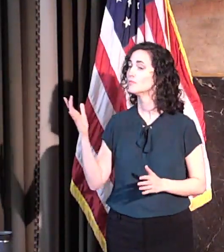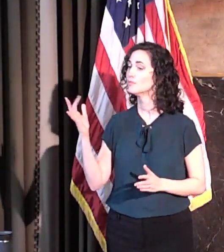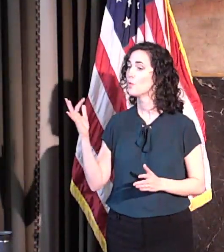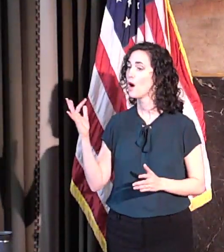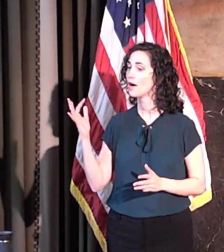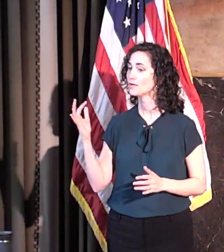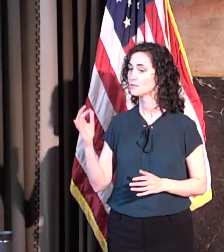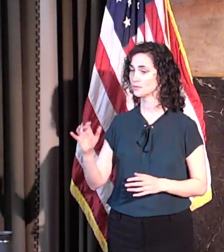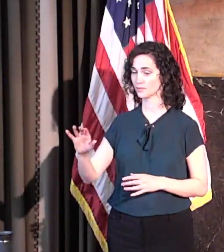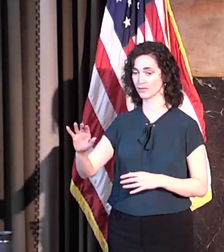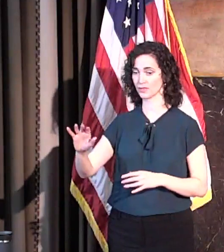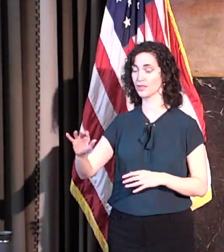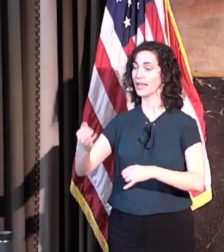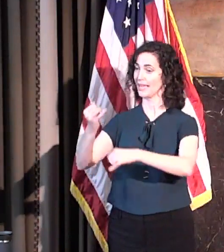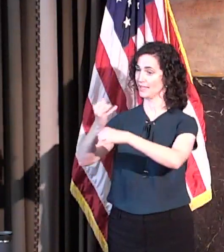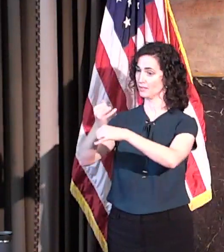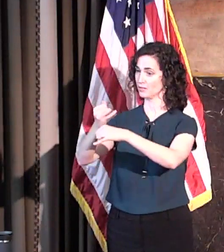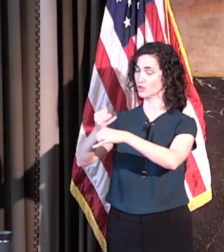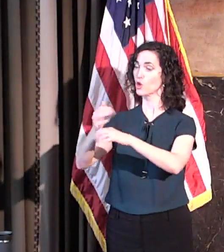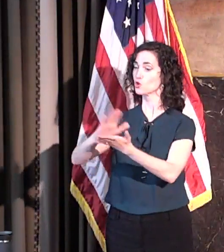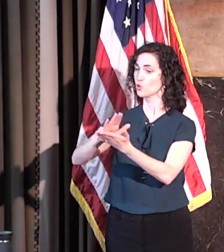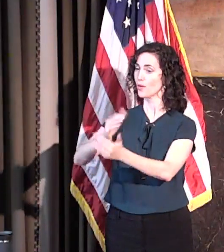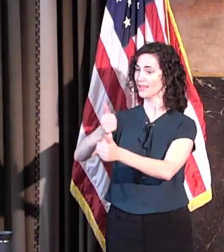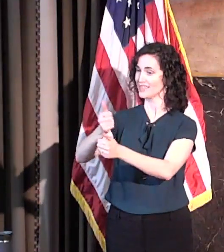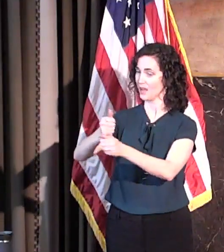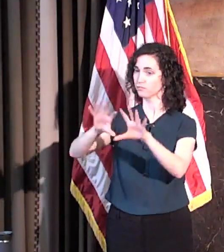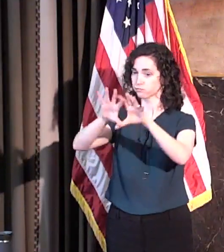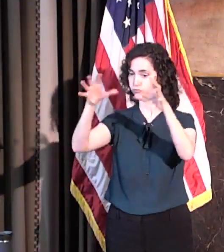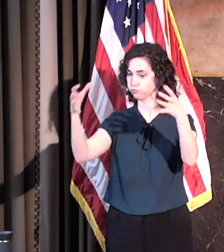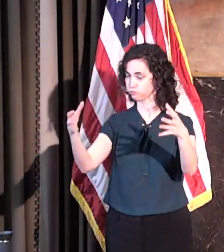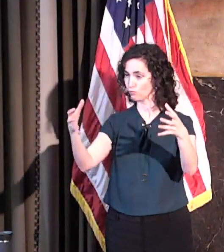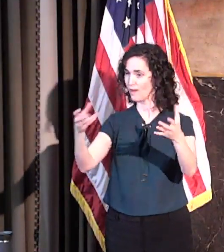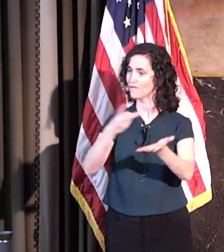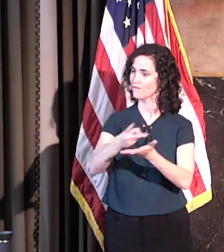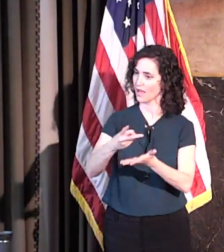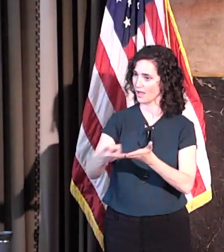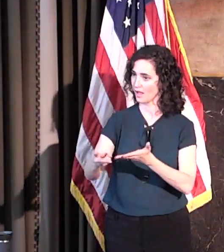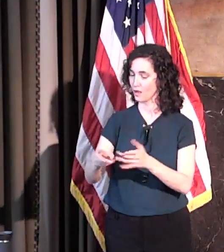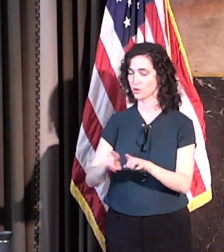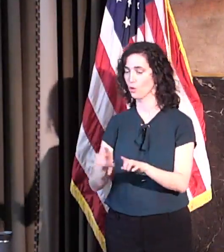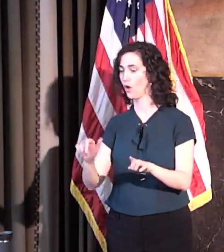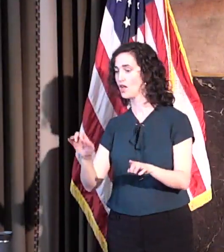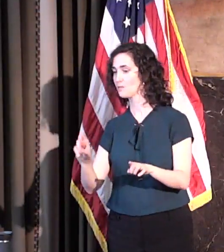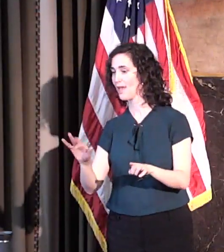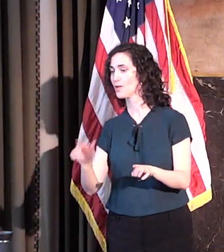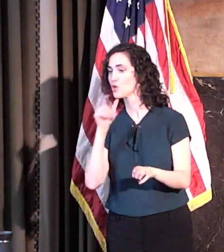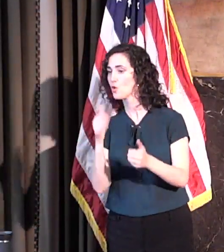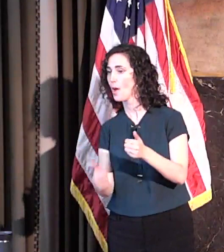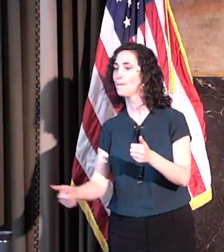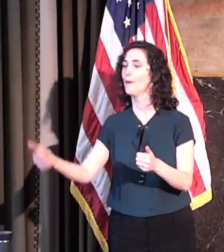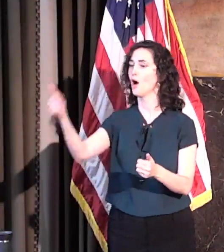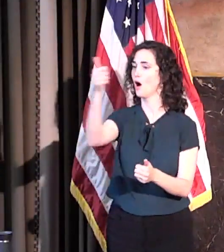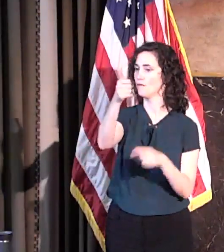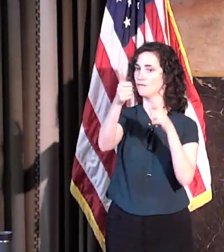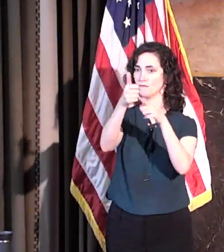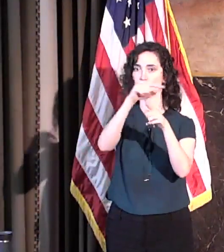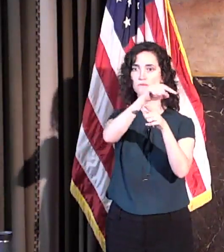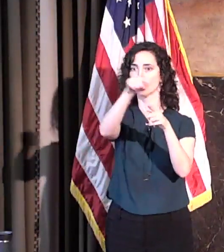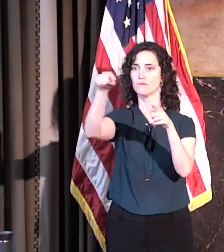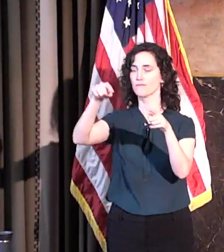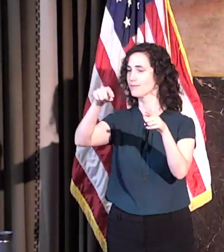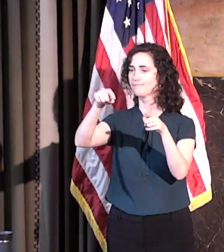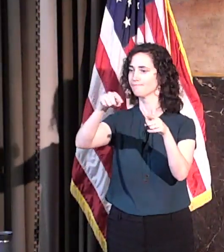the institutional failures and the failures of leadership above Mr. Osbury, for example, and